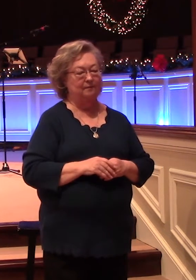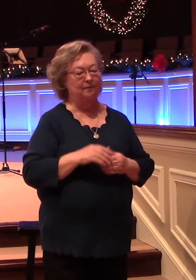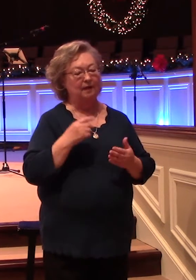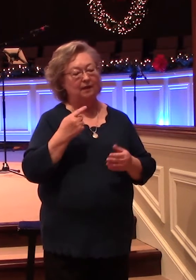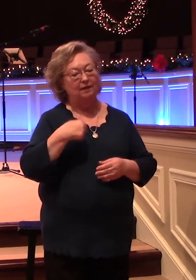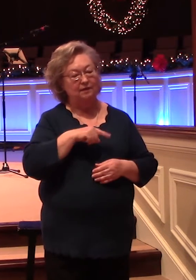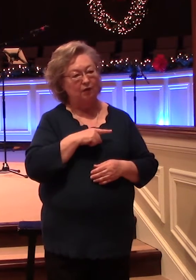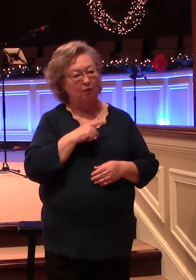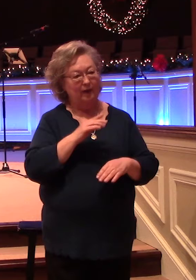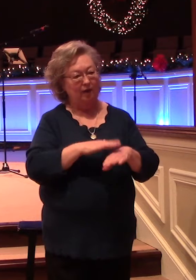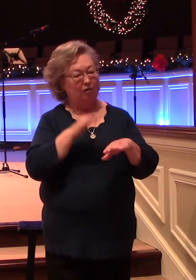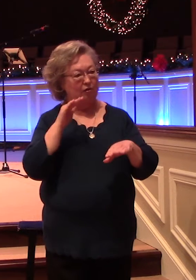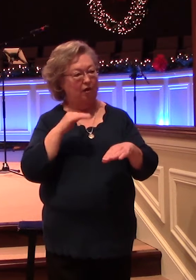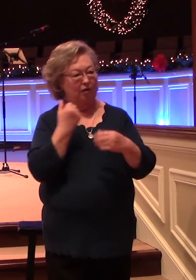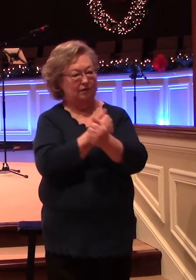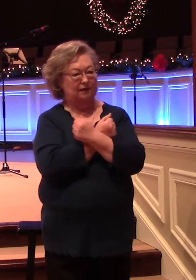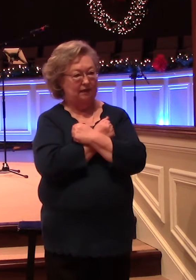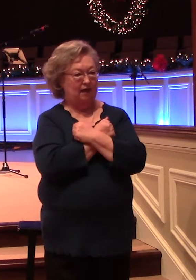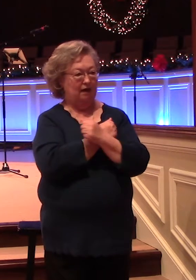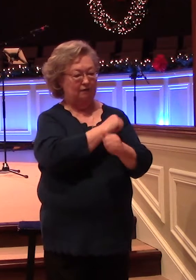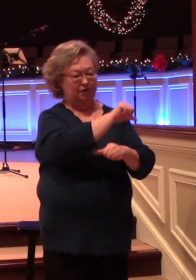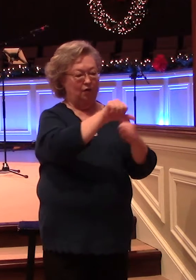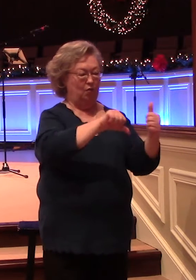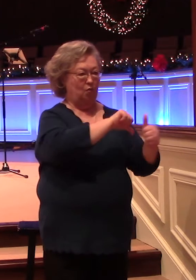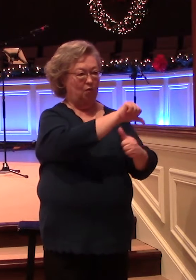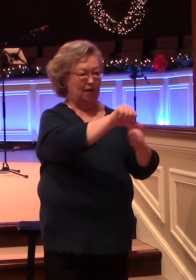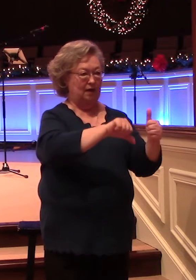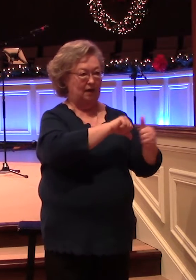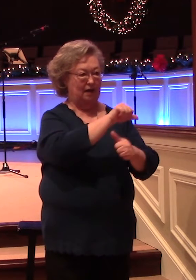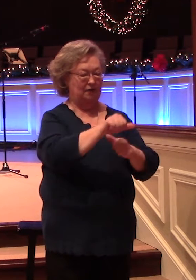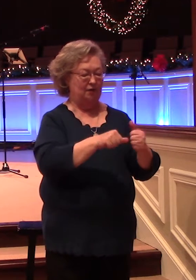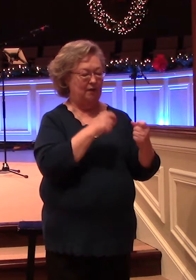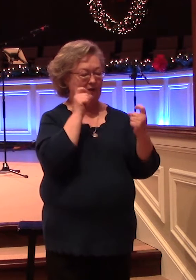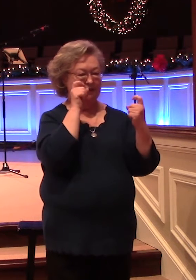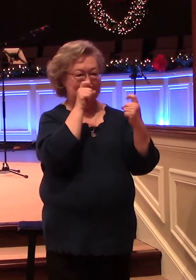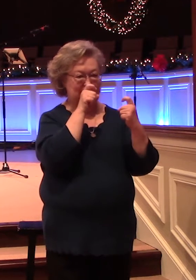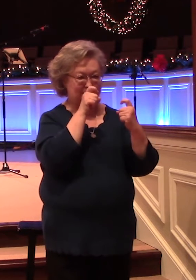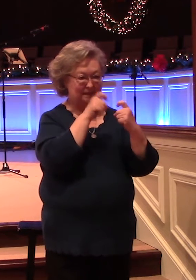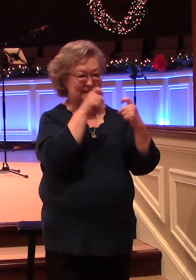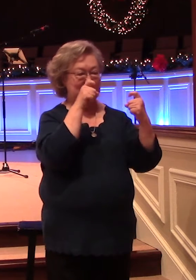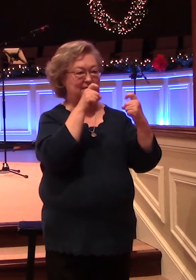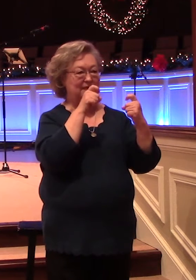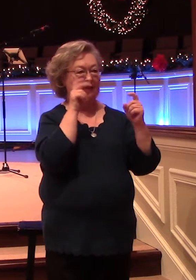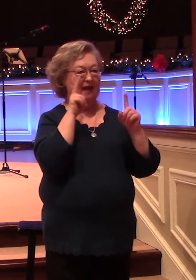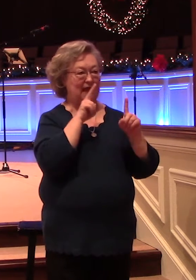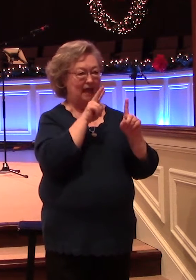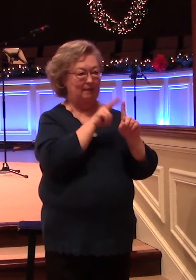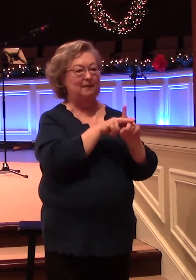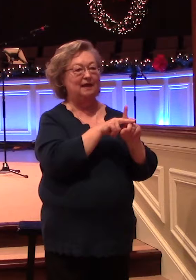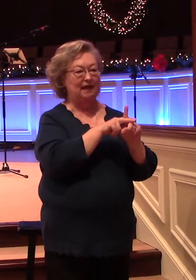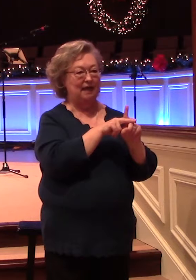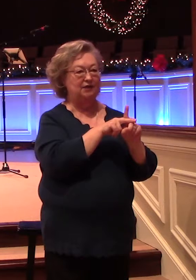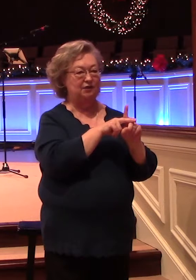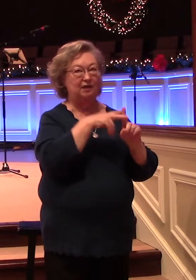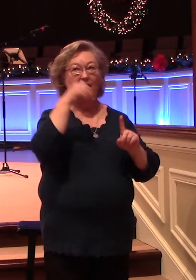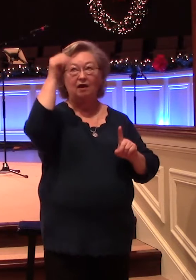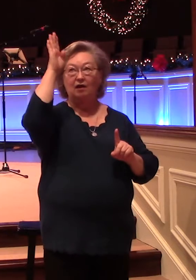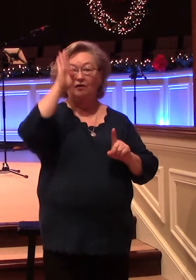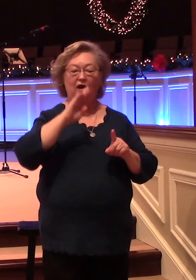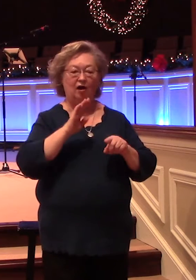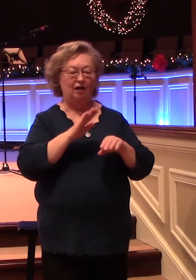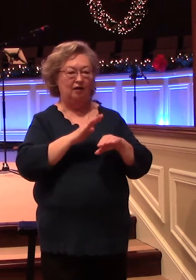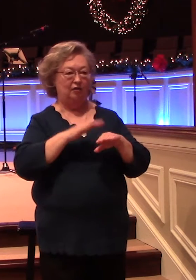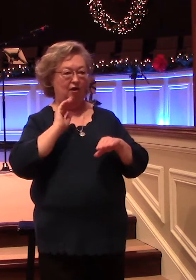another as a specific application of God's call in our lives to